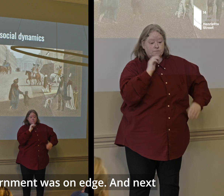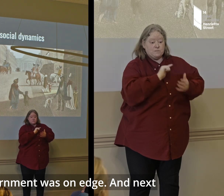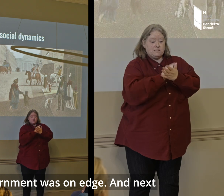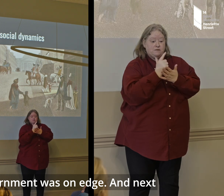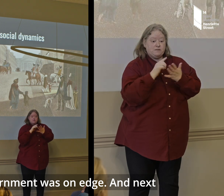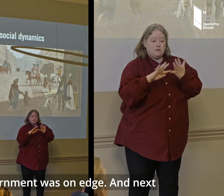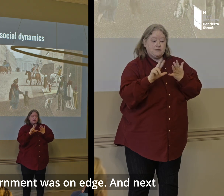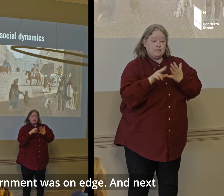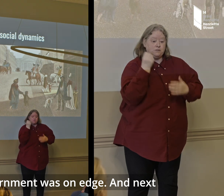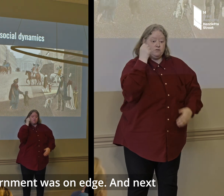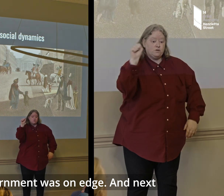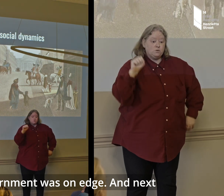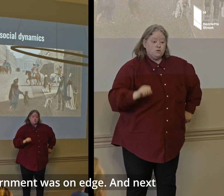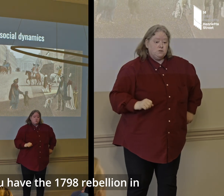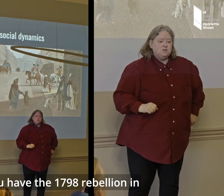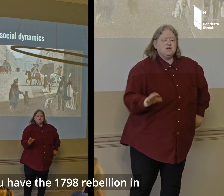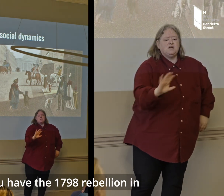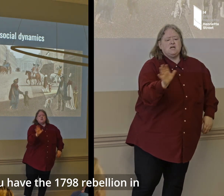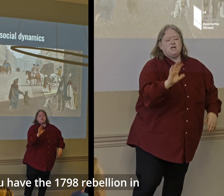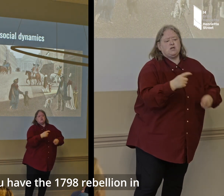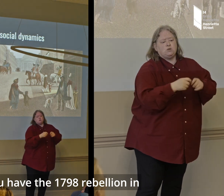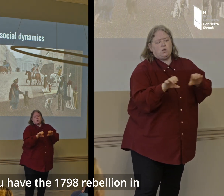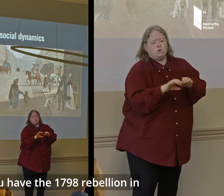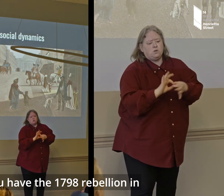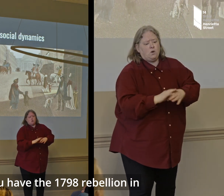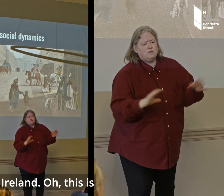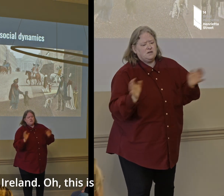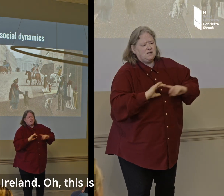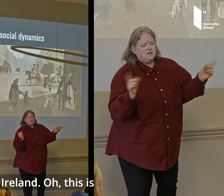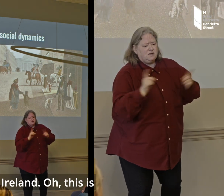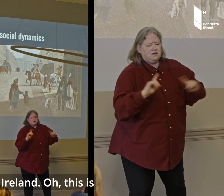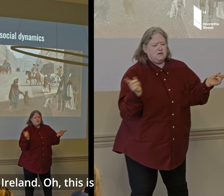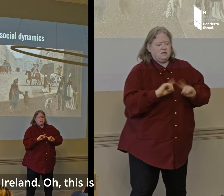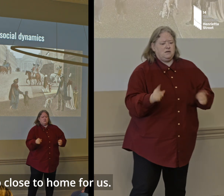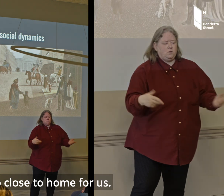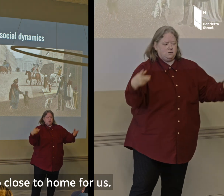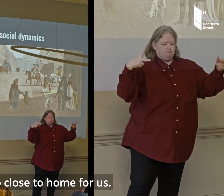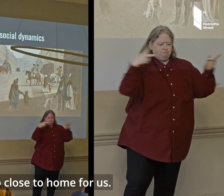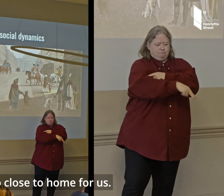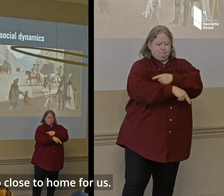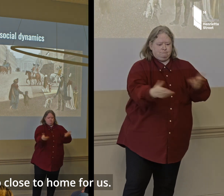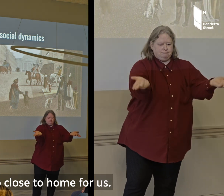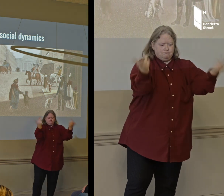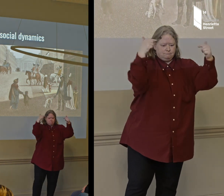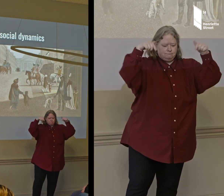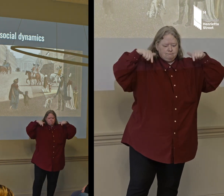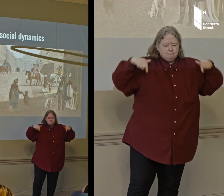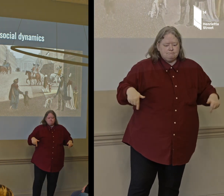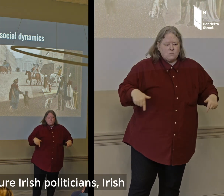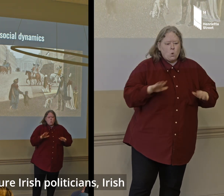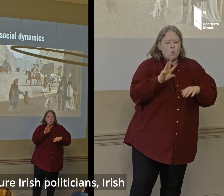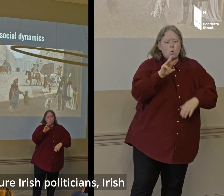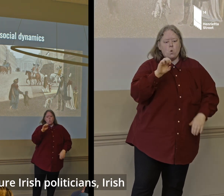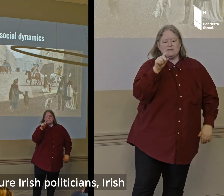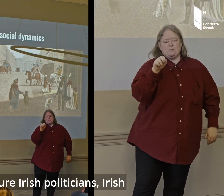edge. And next thing you have the 1798 rebellion in Ireland. Oh, this is too close to home for us.